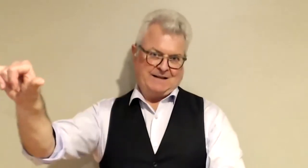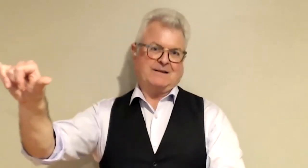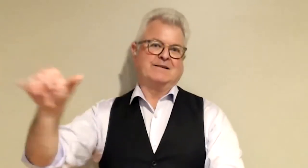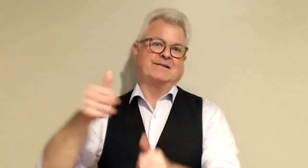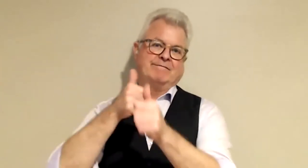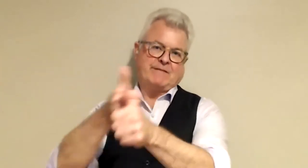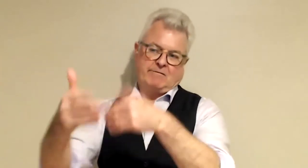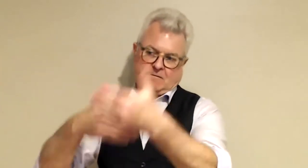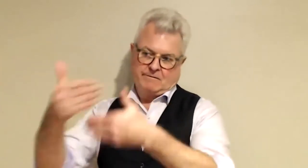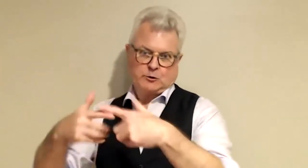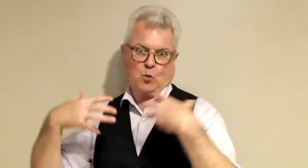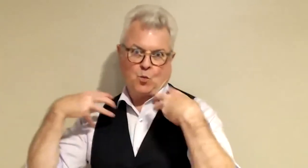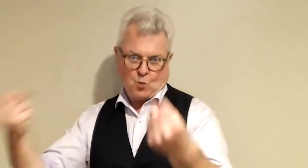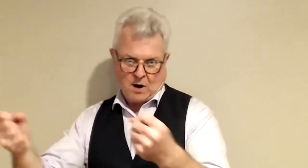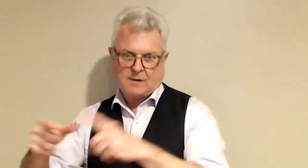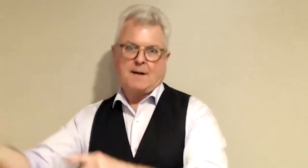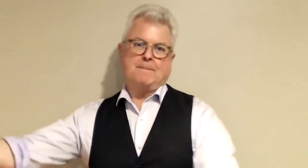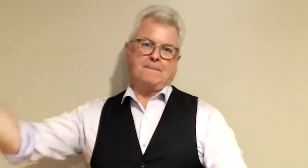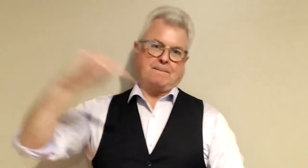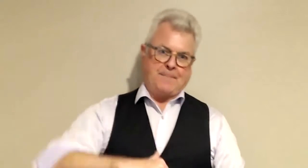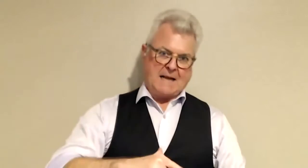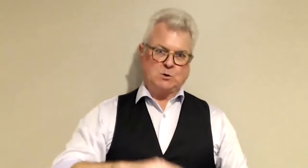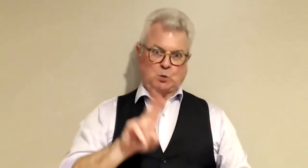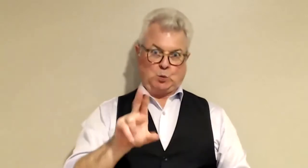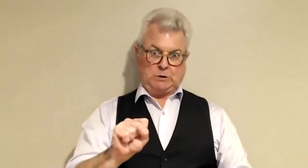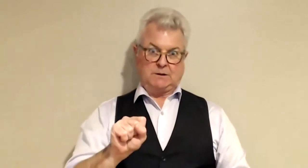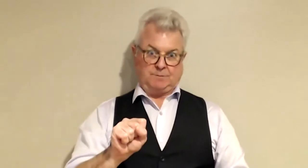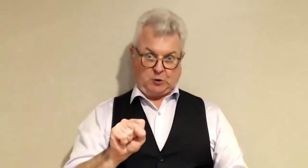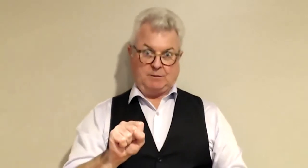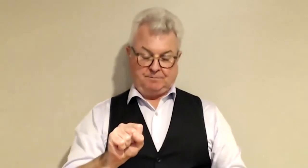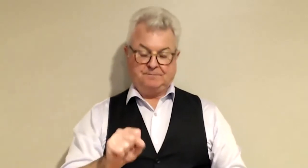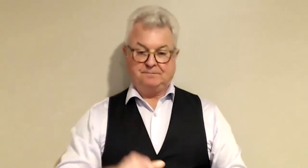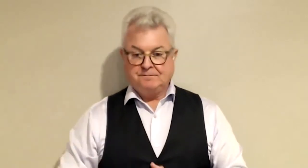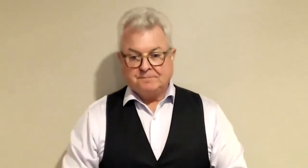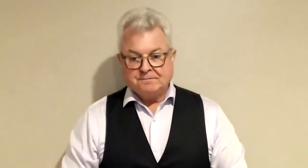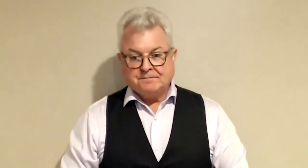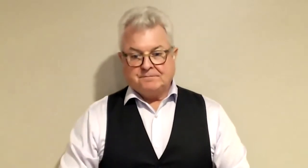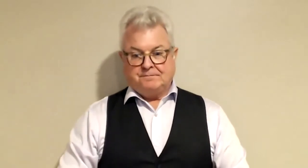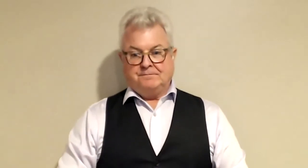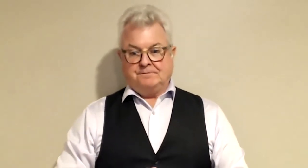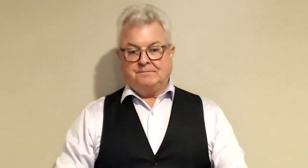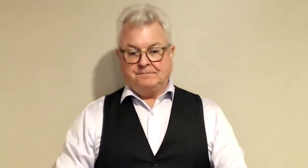into the United States. And if you are positive, you will have to remain in that country until you are rid of your